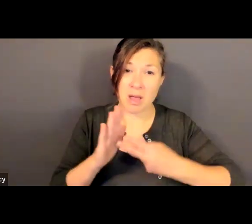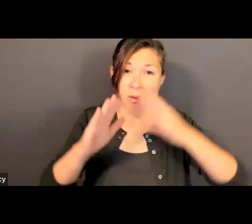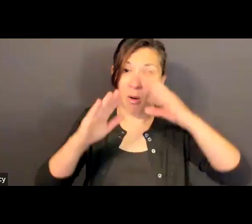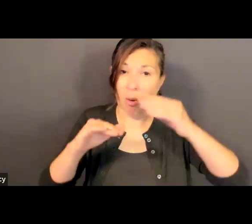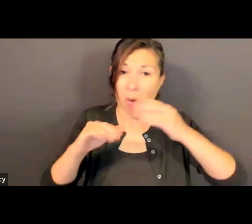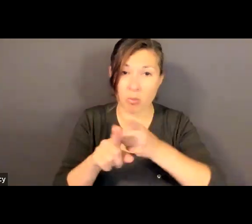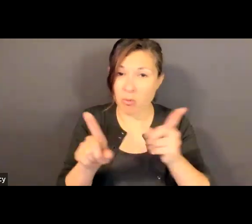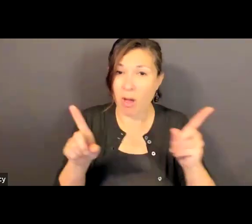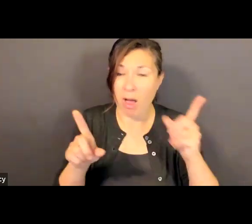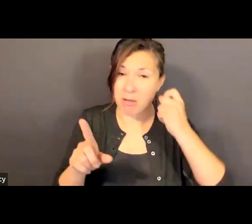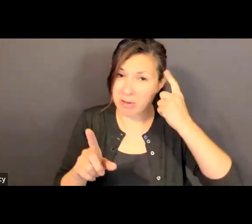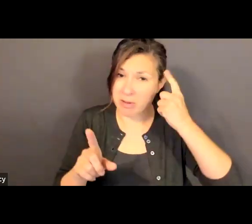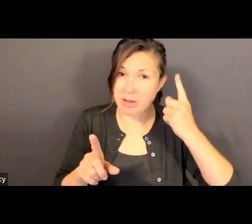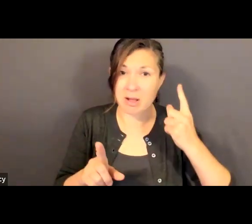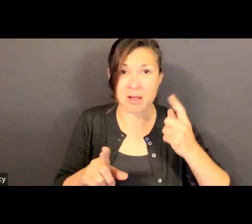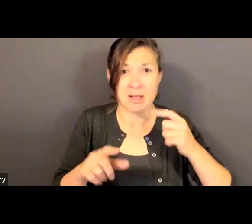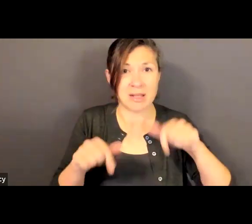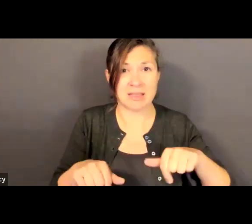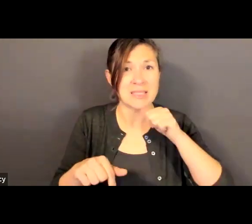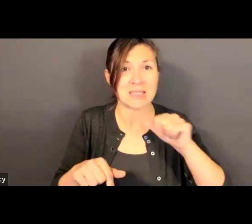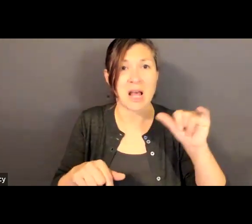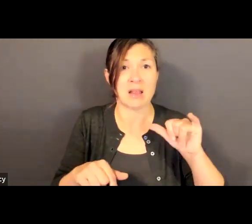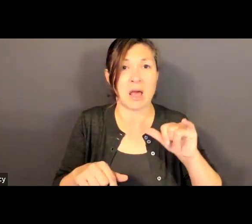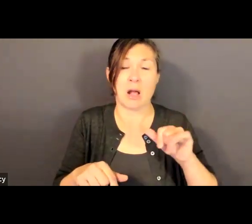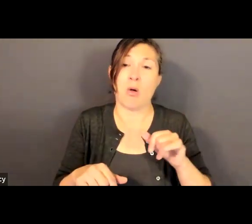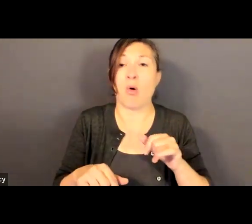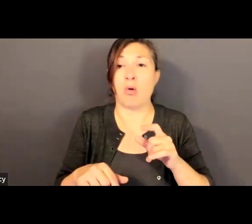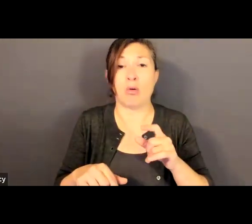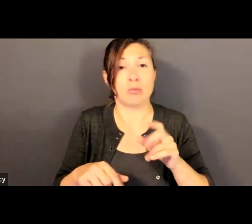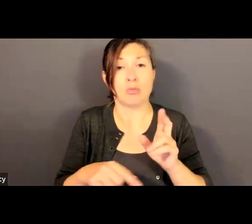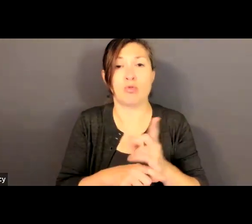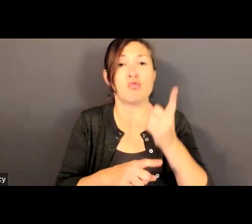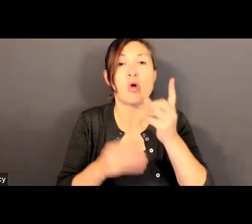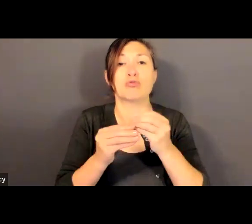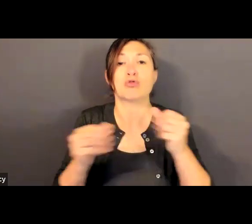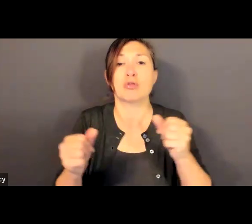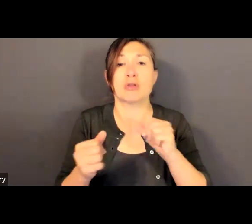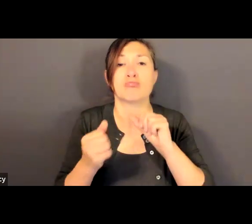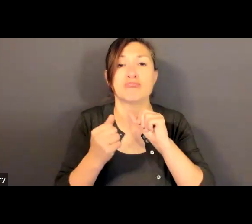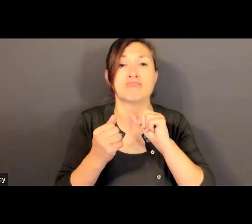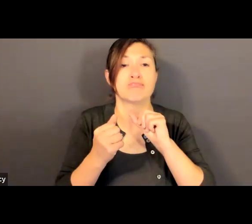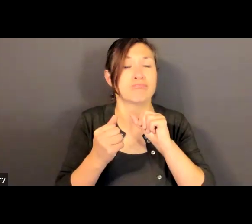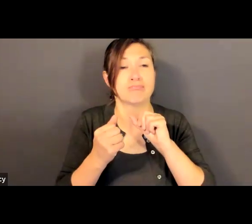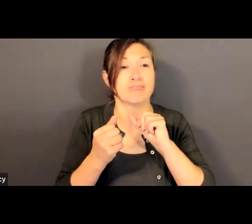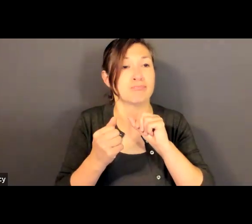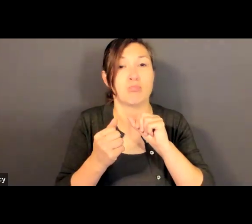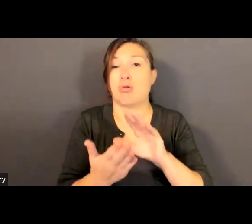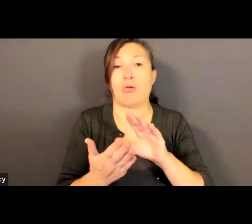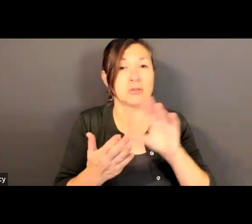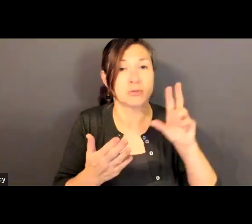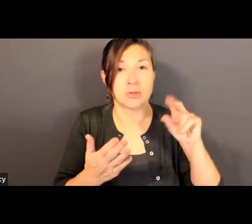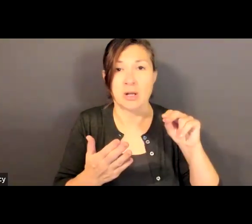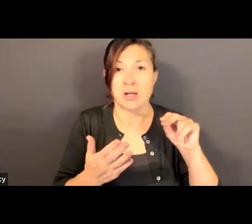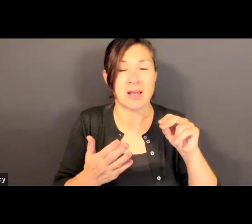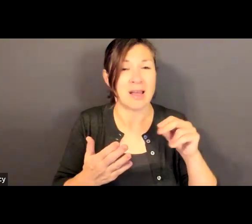I'm going to say it, this is not a one size fits all approach. It cannot be. I know we have the boxes, and I'm one that doesn't